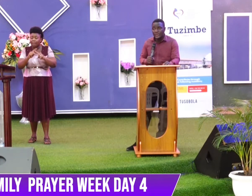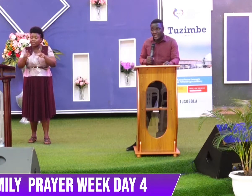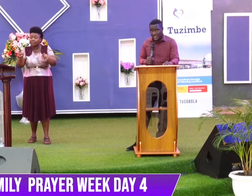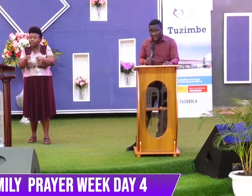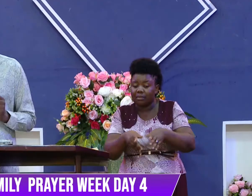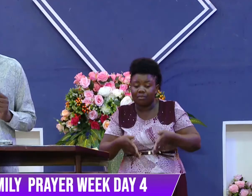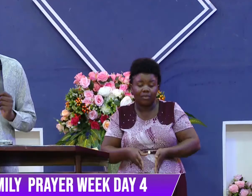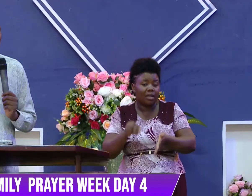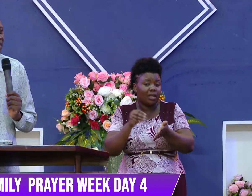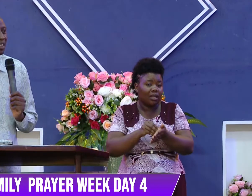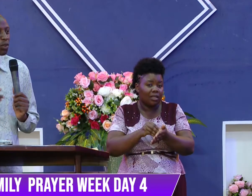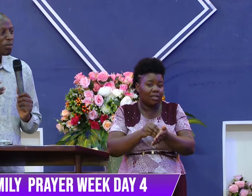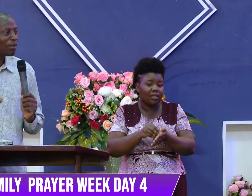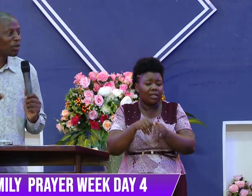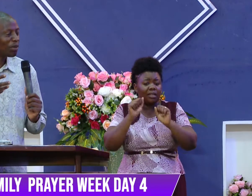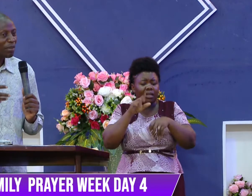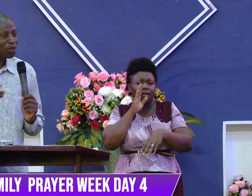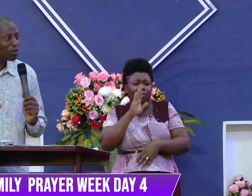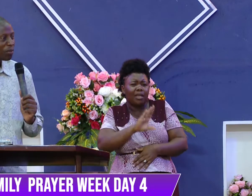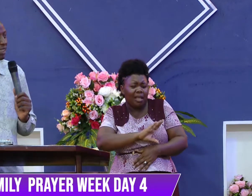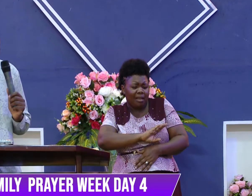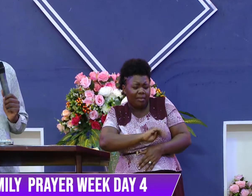the born agains.